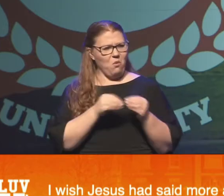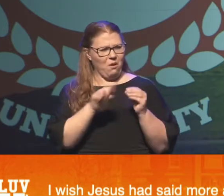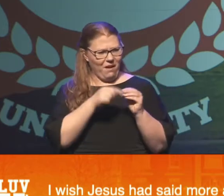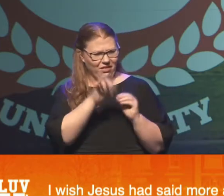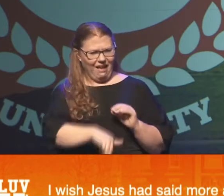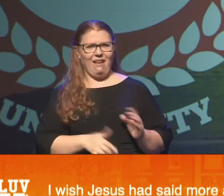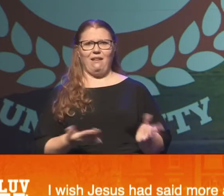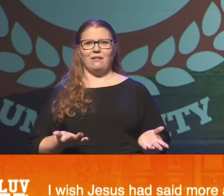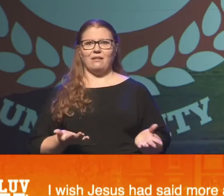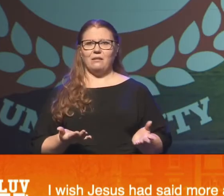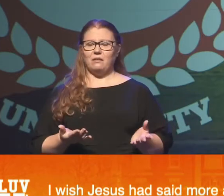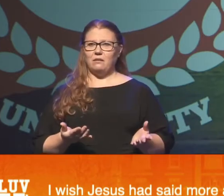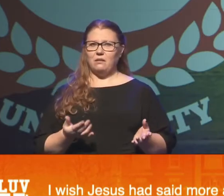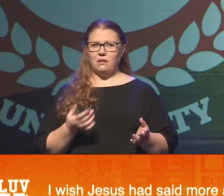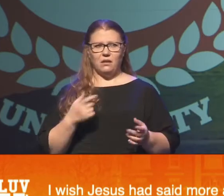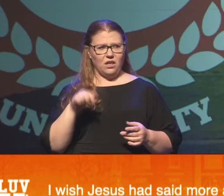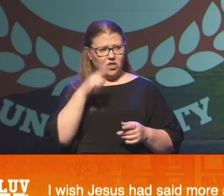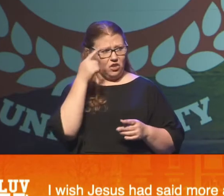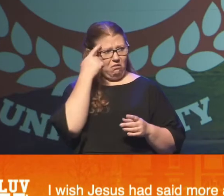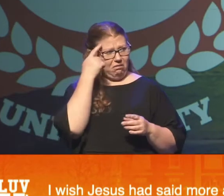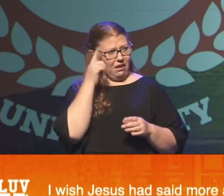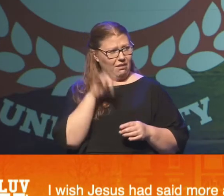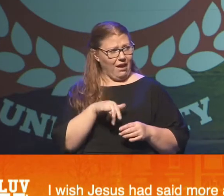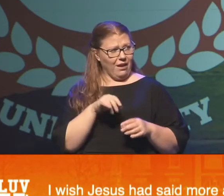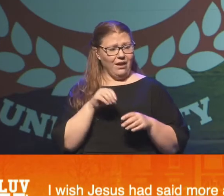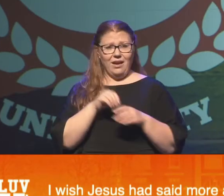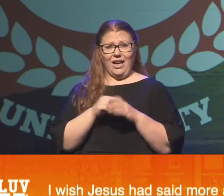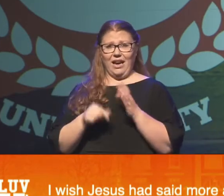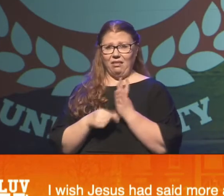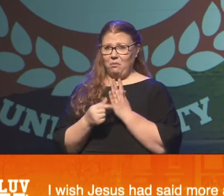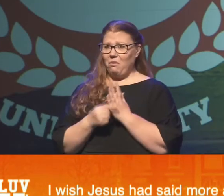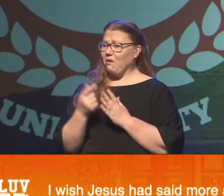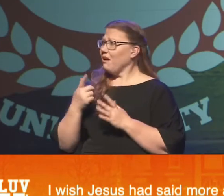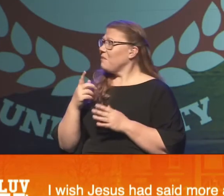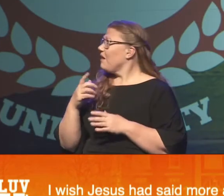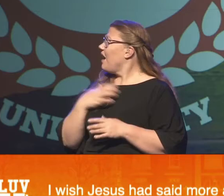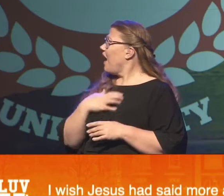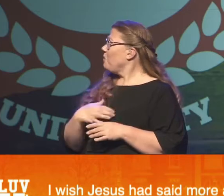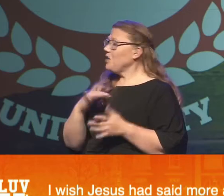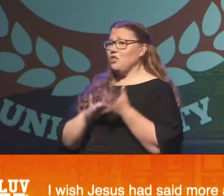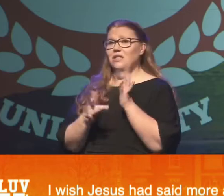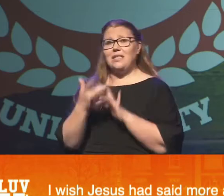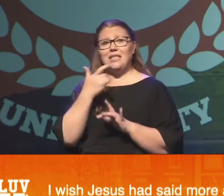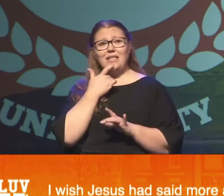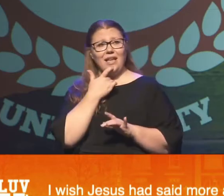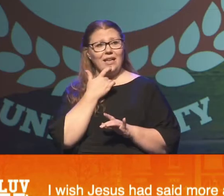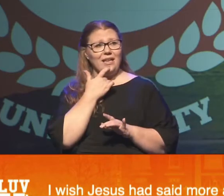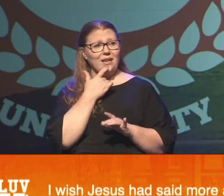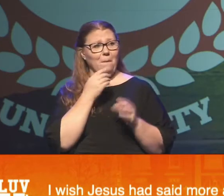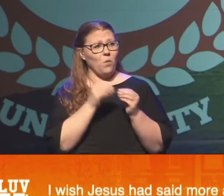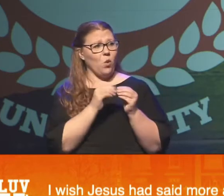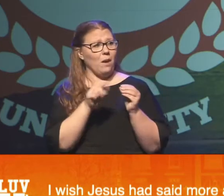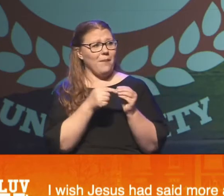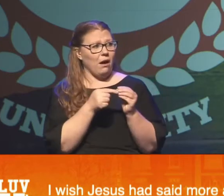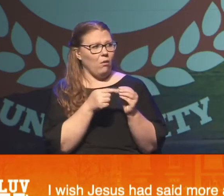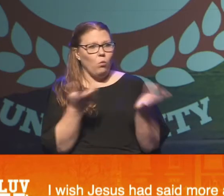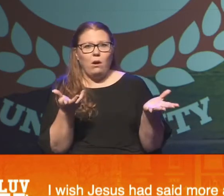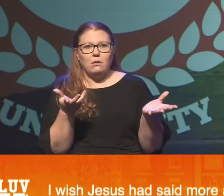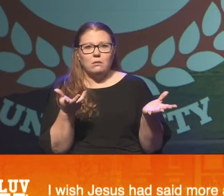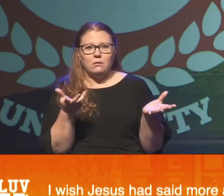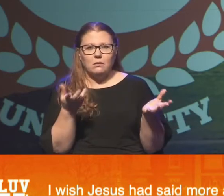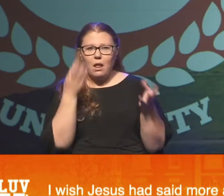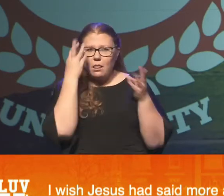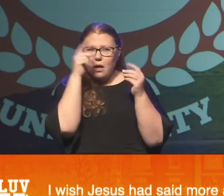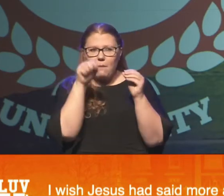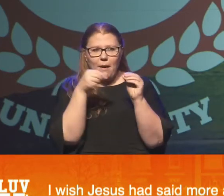that. Do you ever think that? I mean, in your program notes and on the screen. I wish Jesus had said more about, what is it? Think